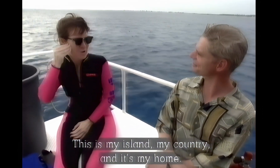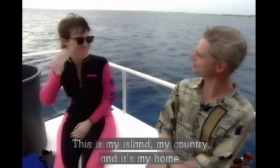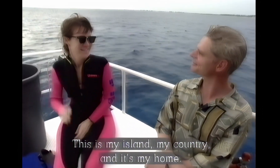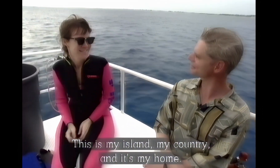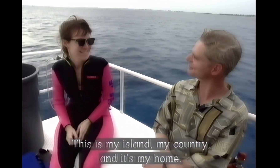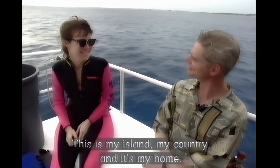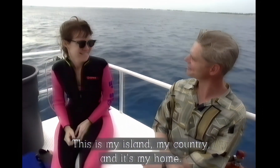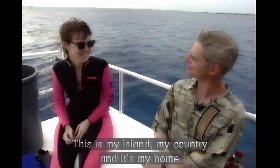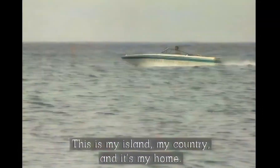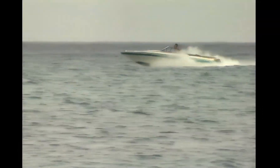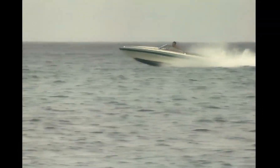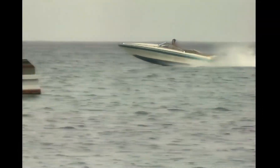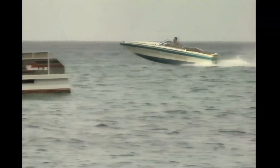my home.